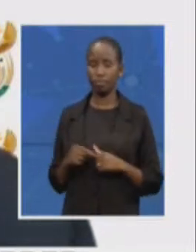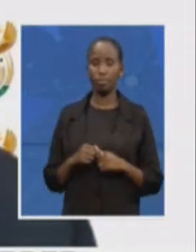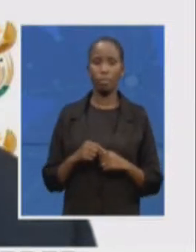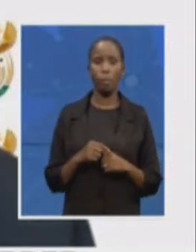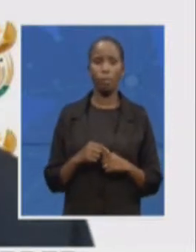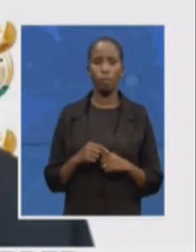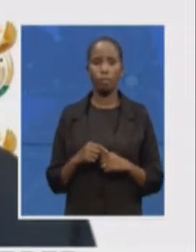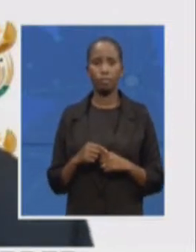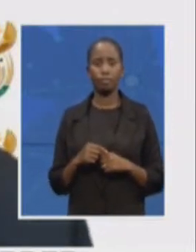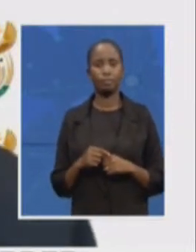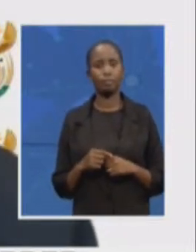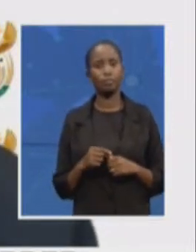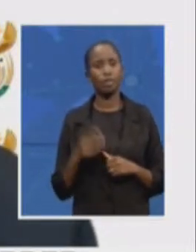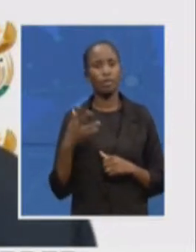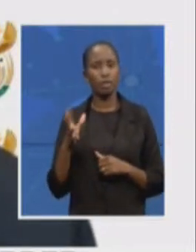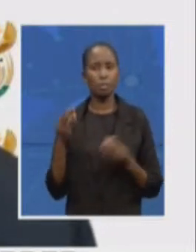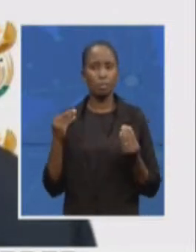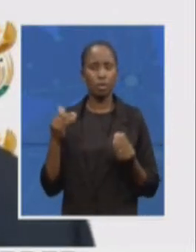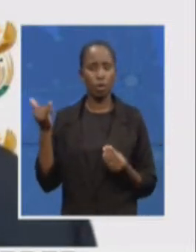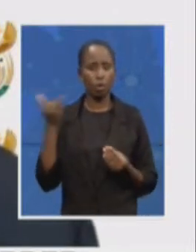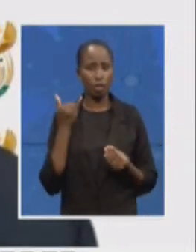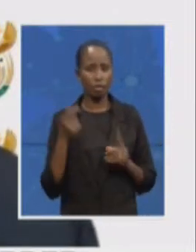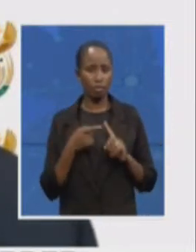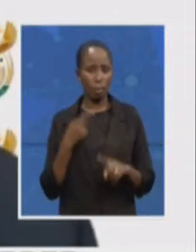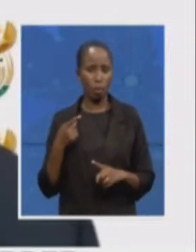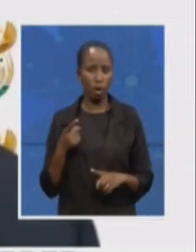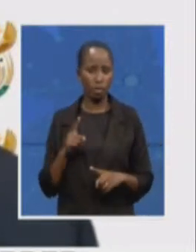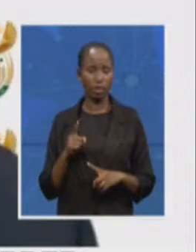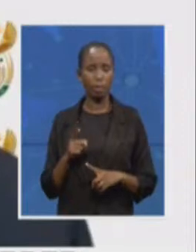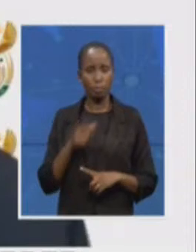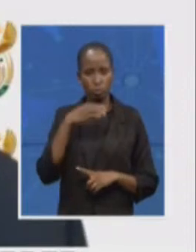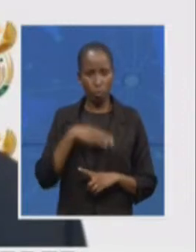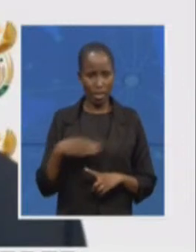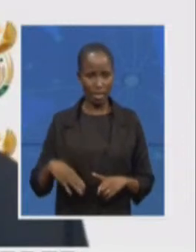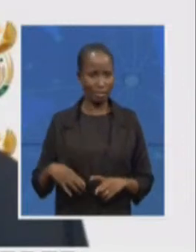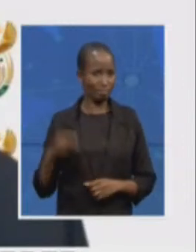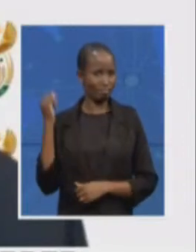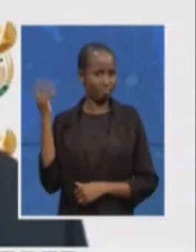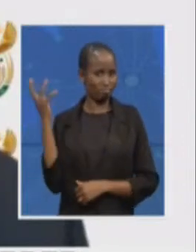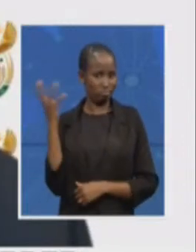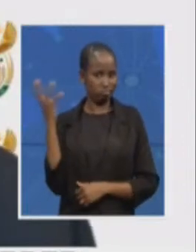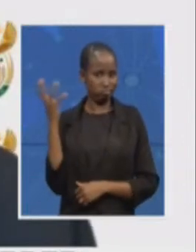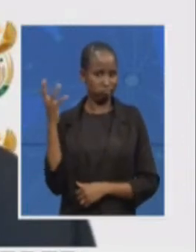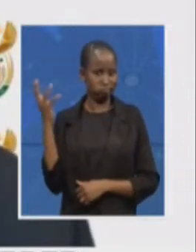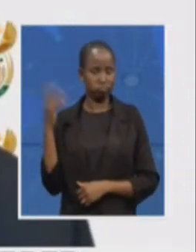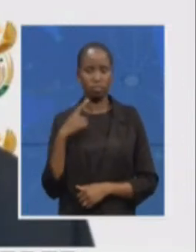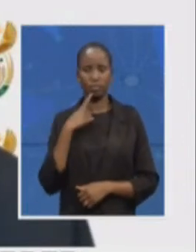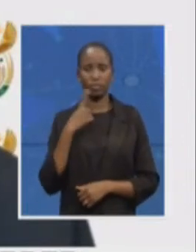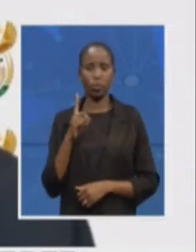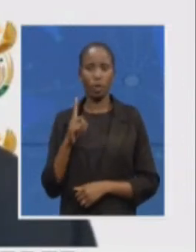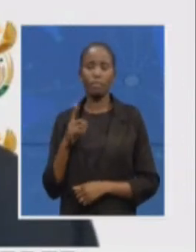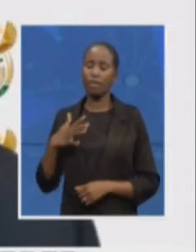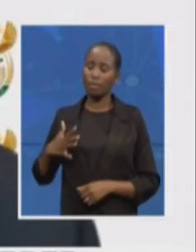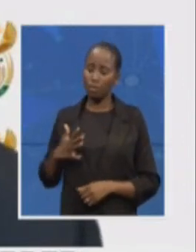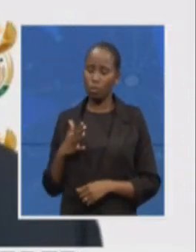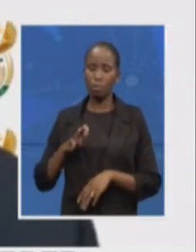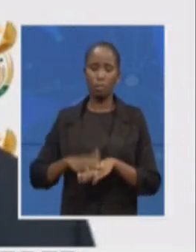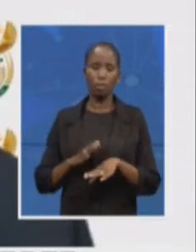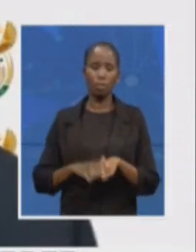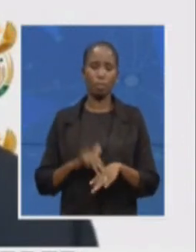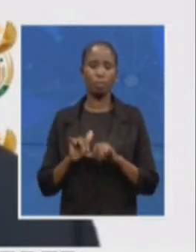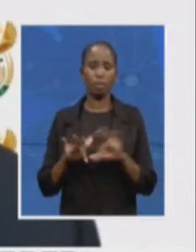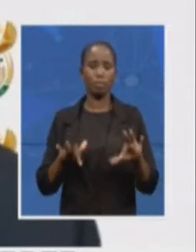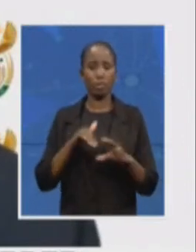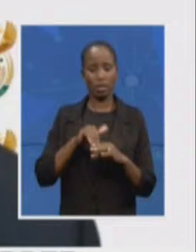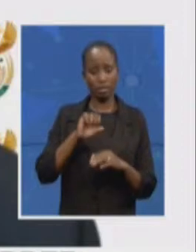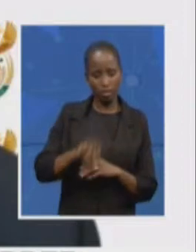best, response to this will be if more South Africans come forward to take the vaccine. This